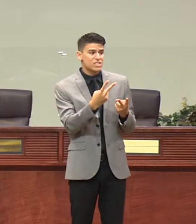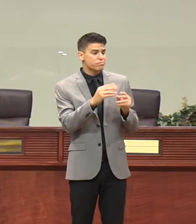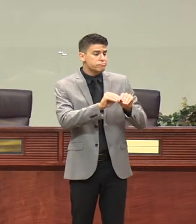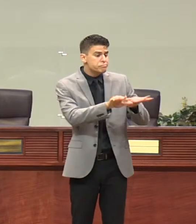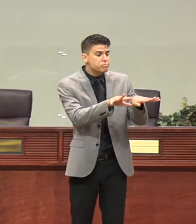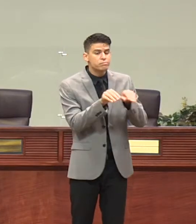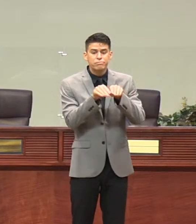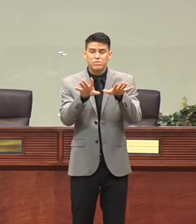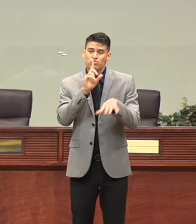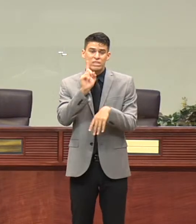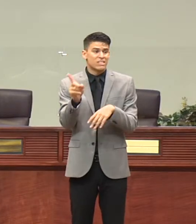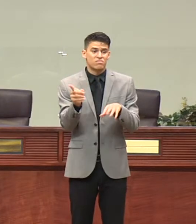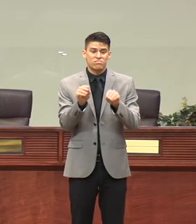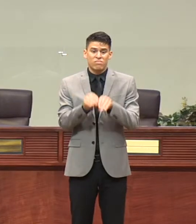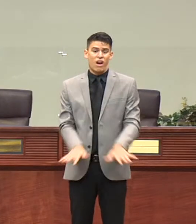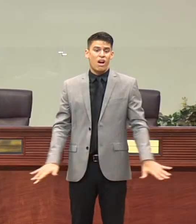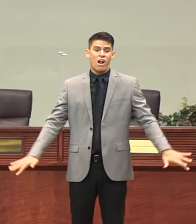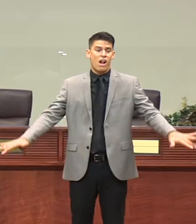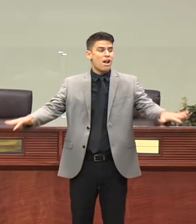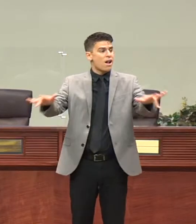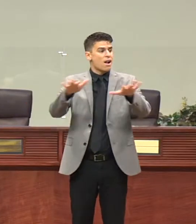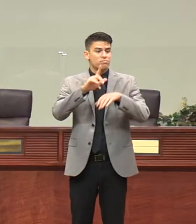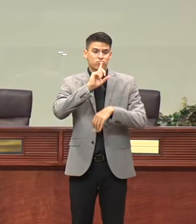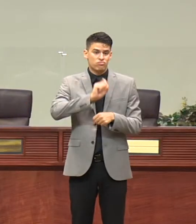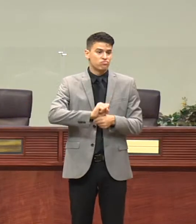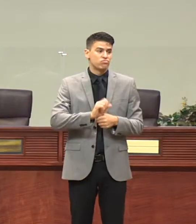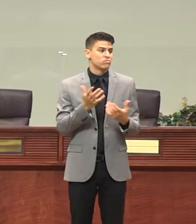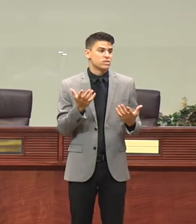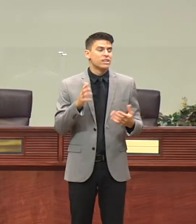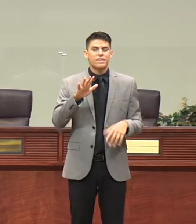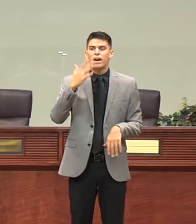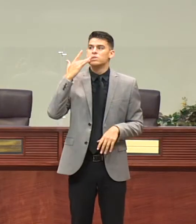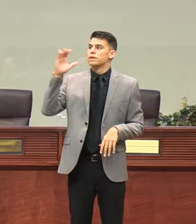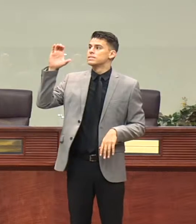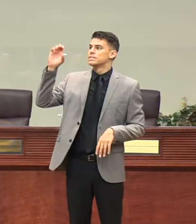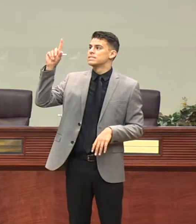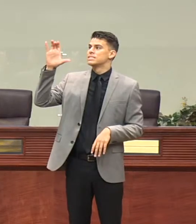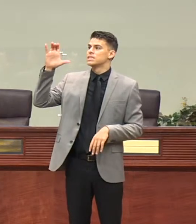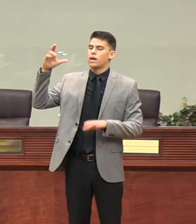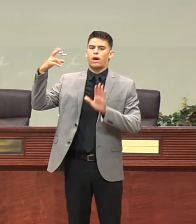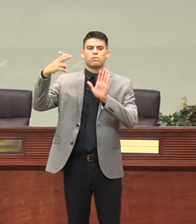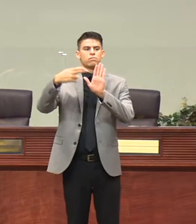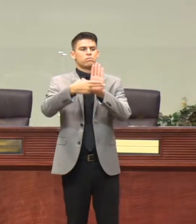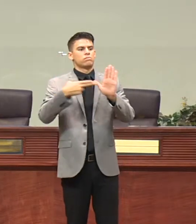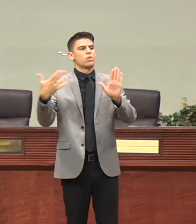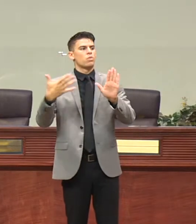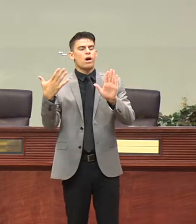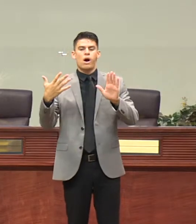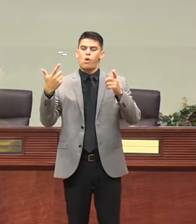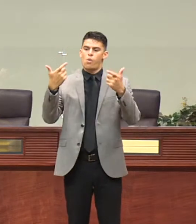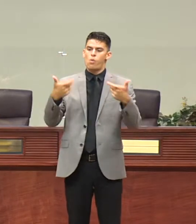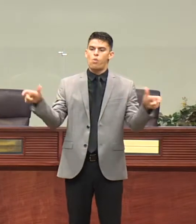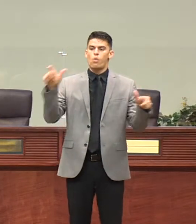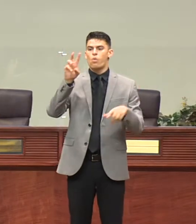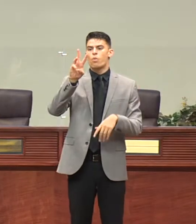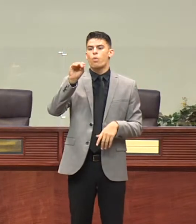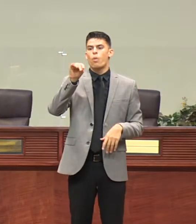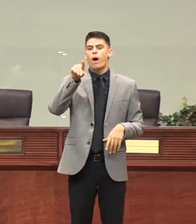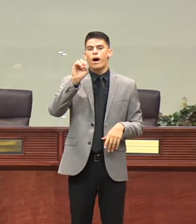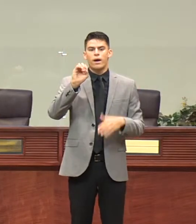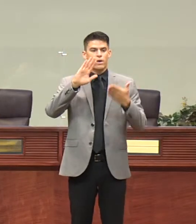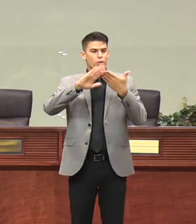everywhere. It's wide, and that's what the CDC call it. It's wide community distribution.